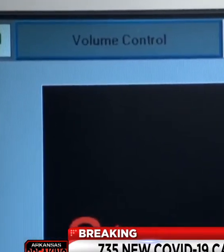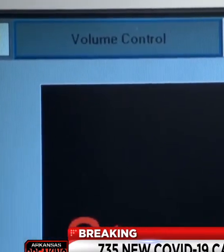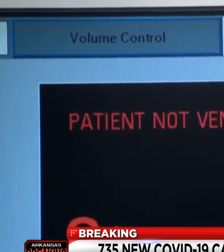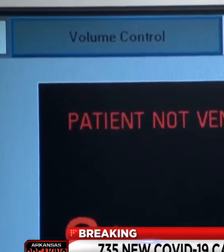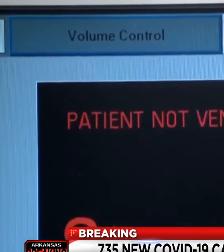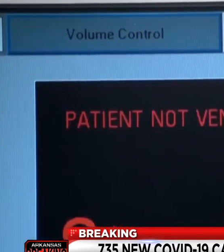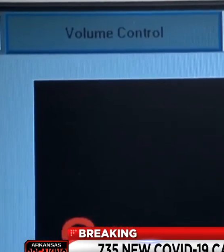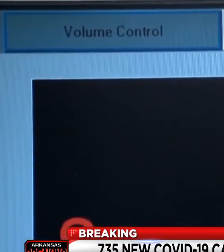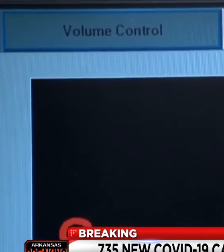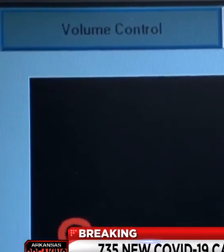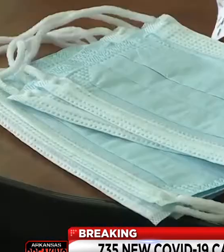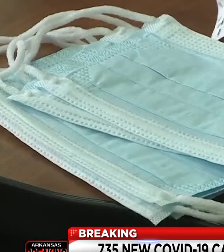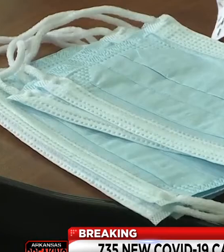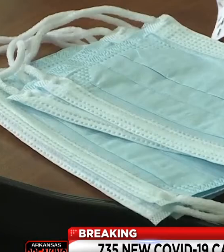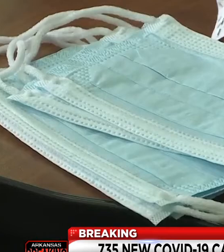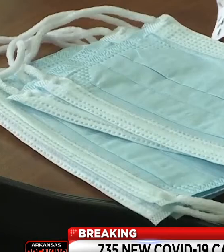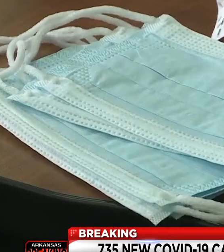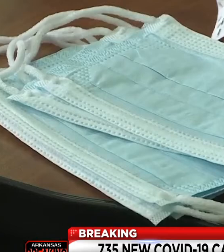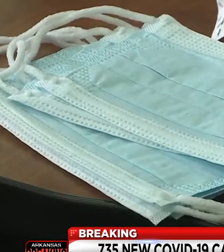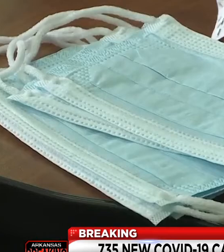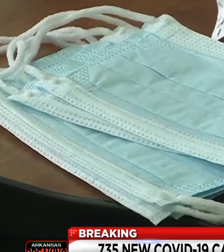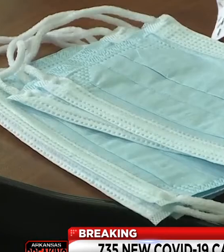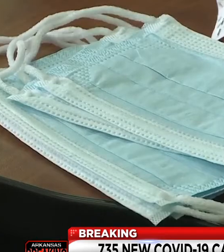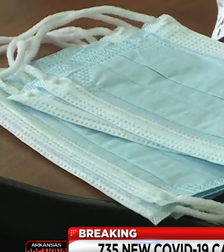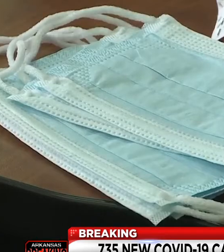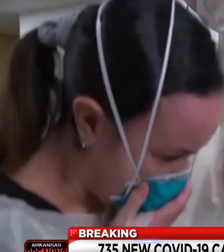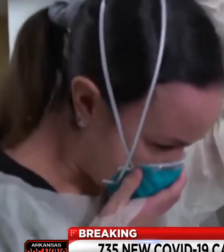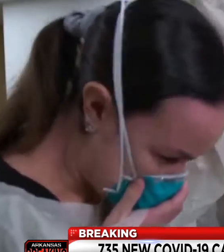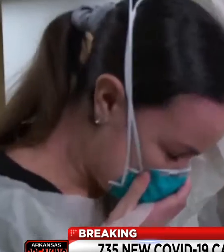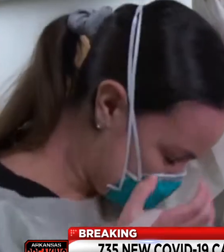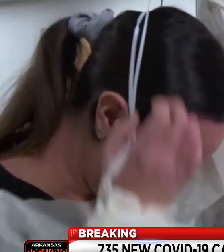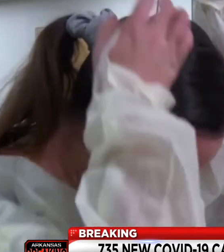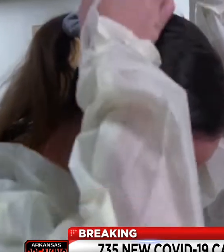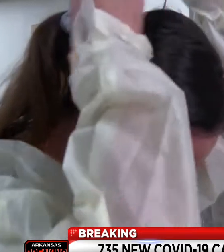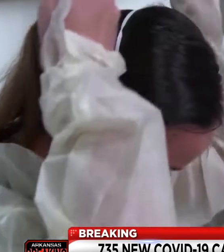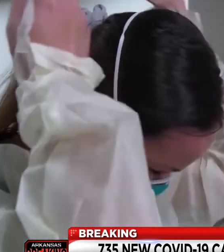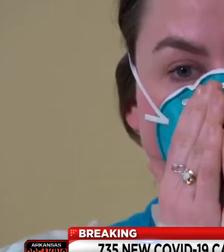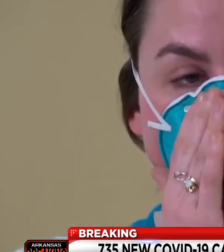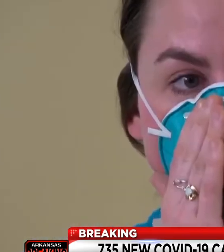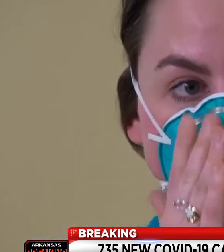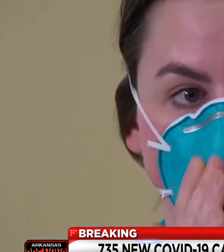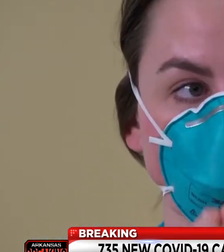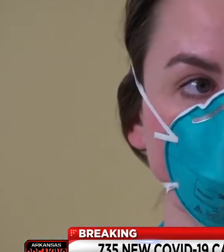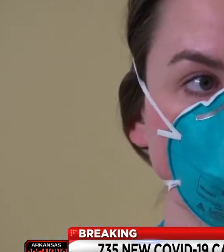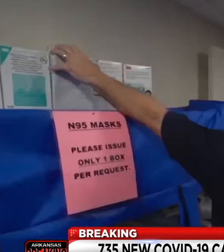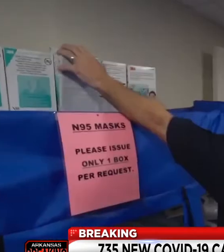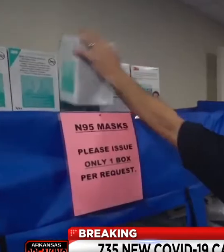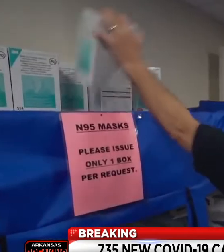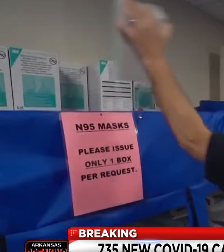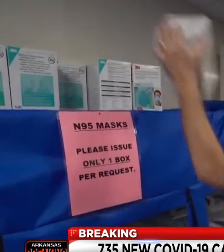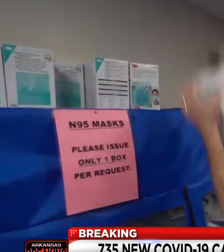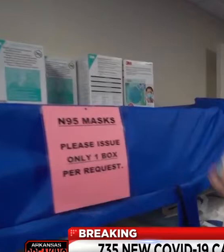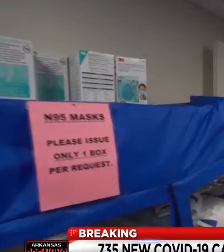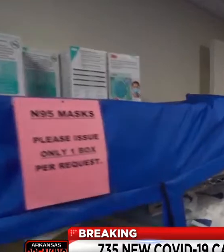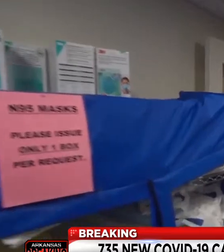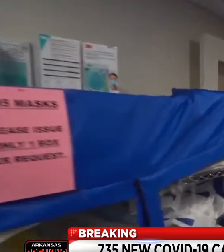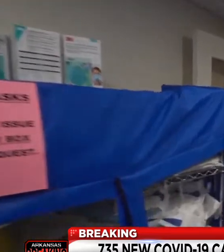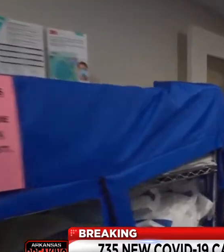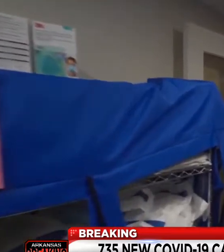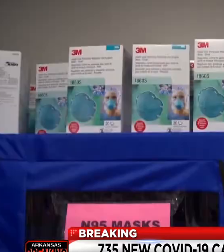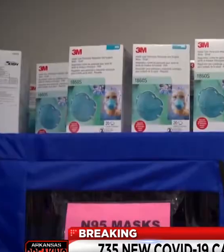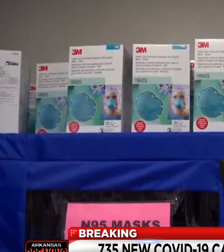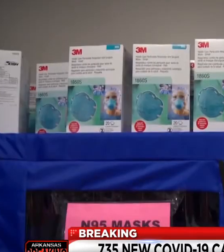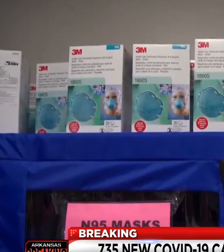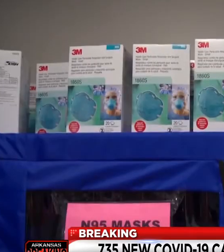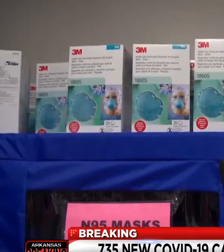do know where some of those top counties are coming in from regarding COVID-19. Pulaski County came in at